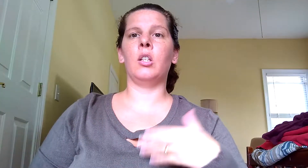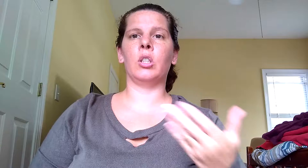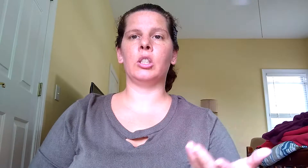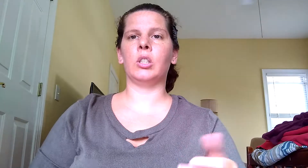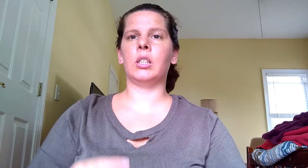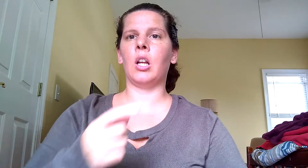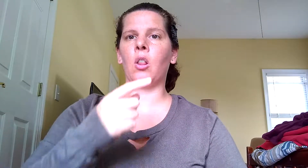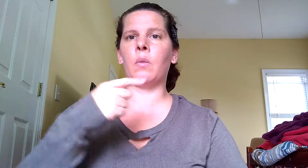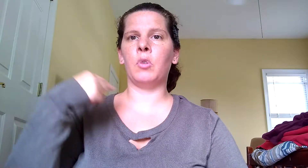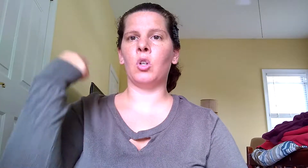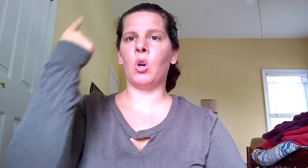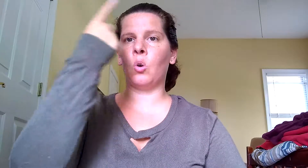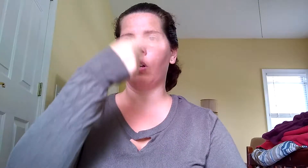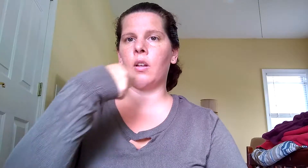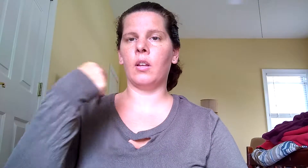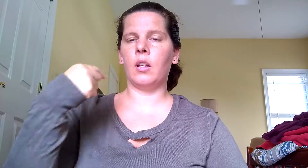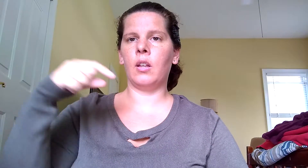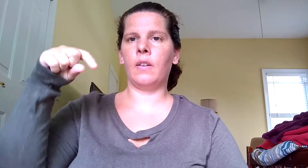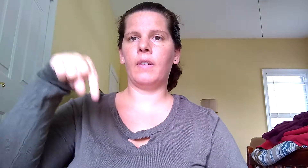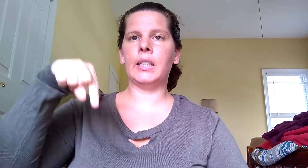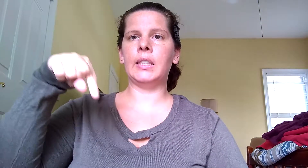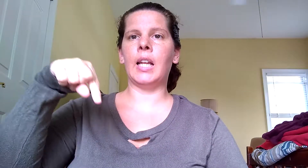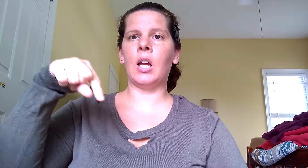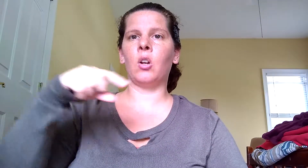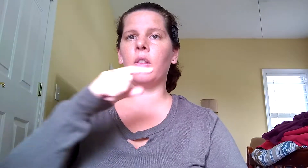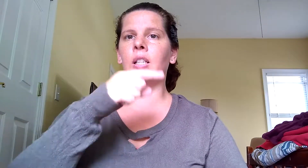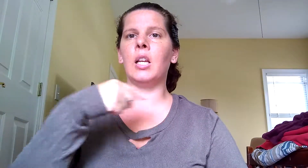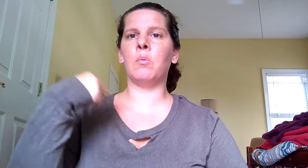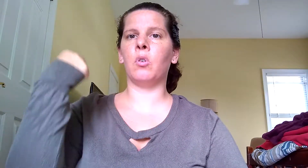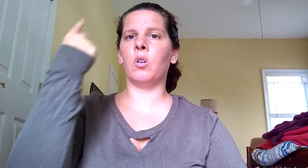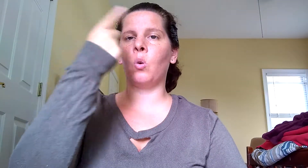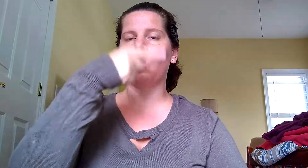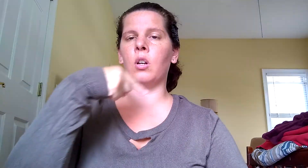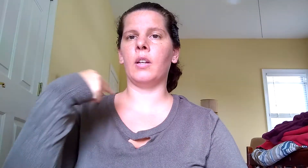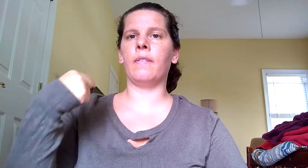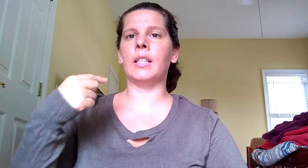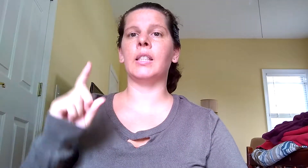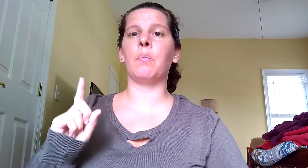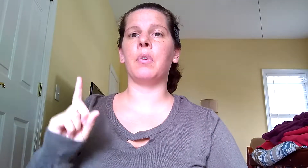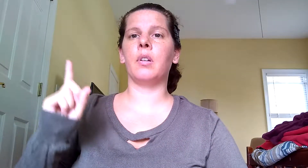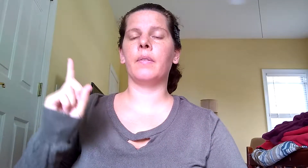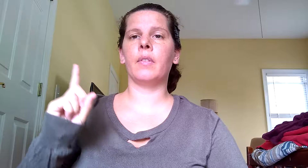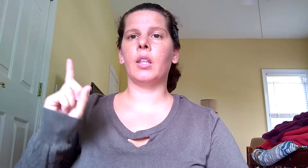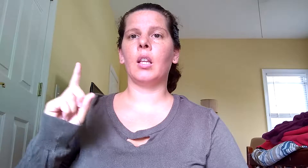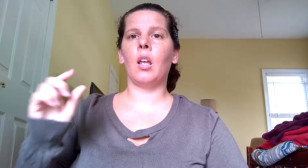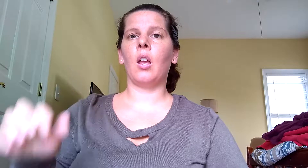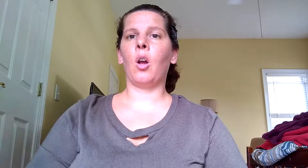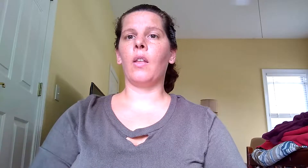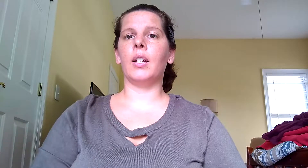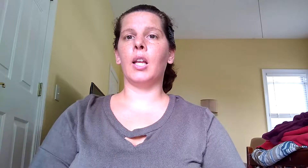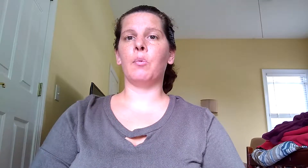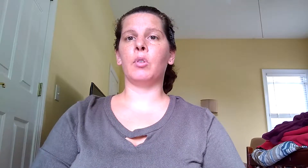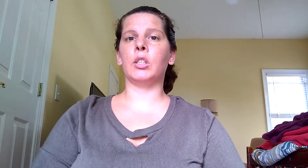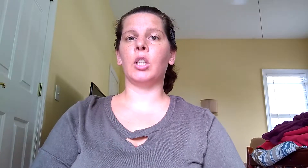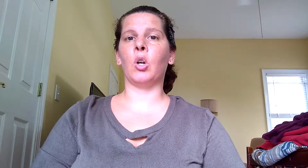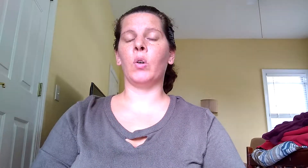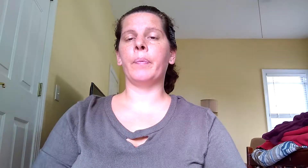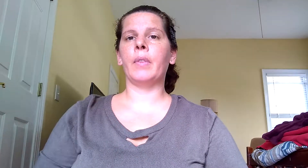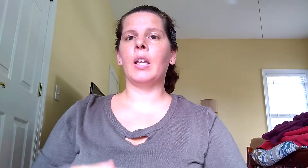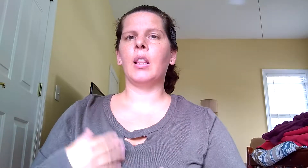can just tell them you go face down on the table or face up on the table. So these